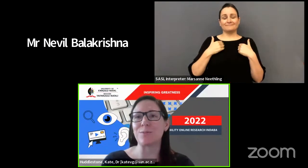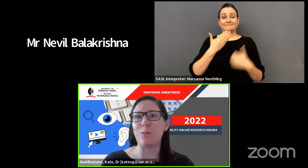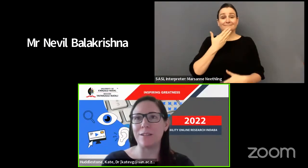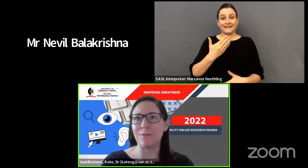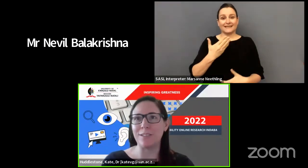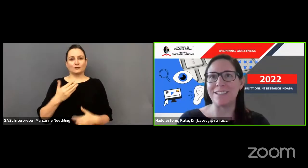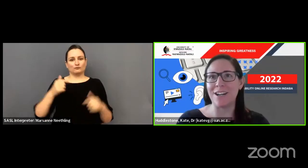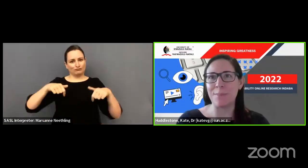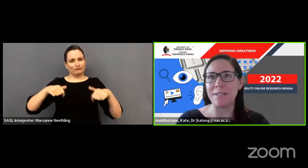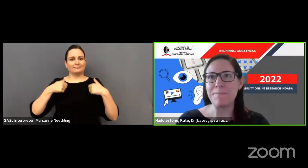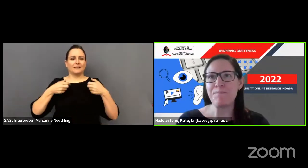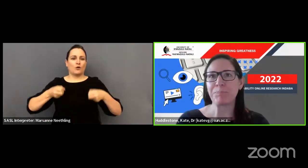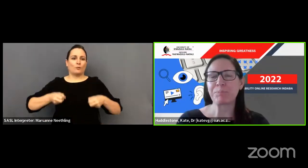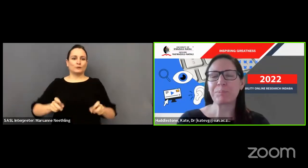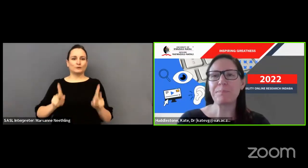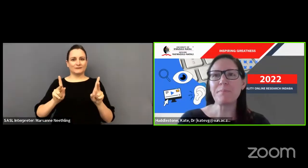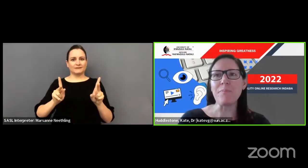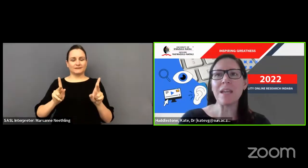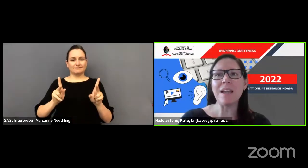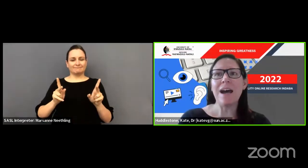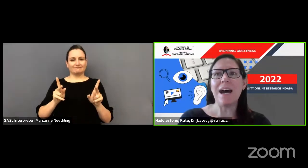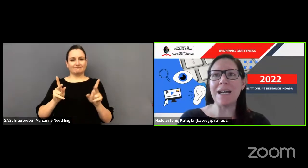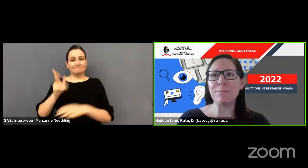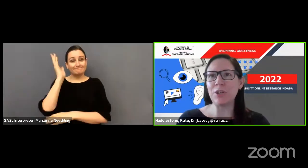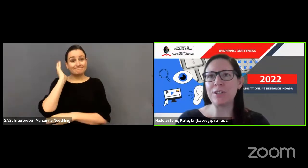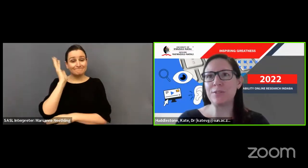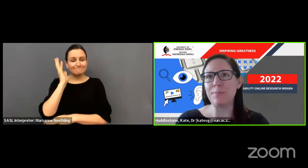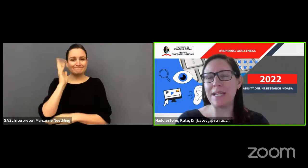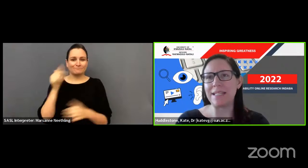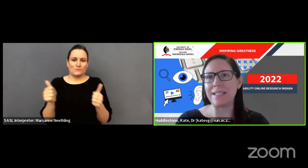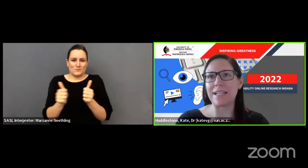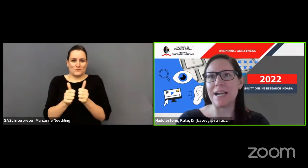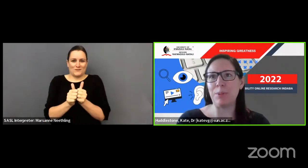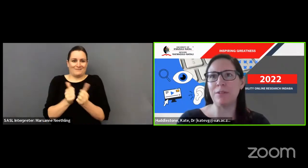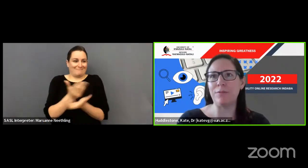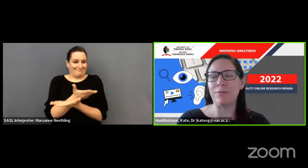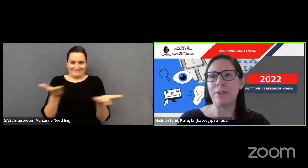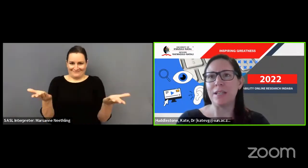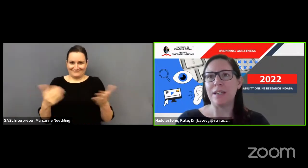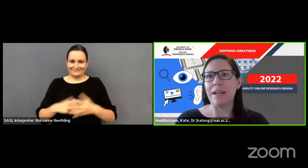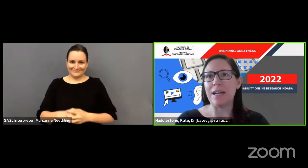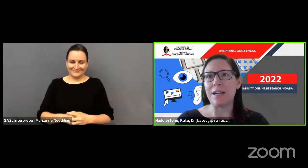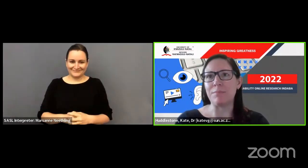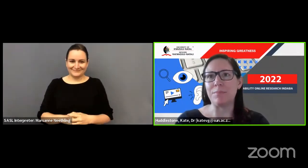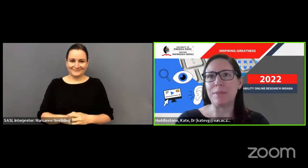in this wonderful Indaba. I'm going to make a couple of